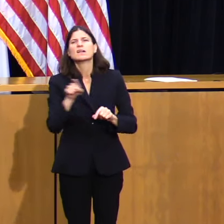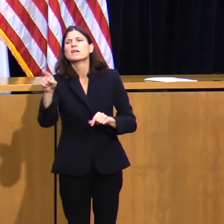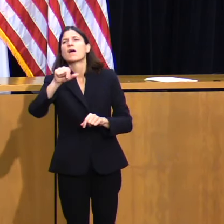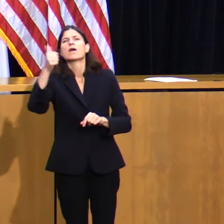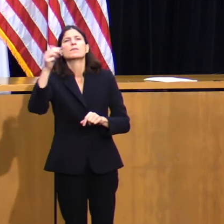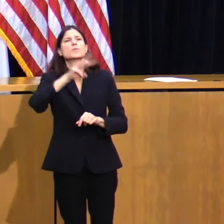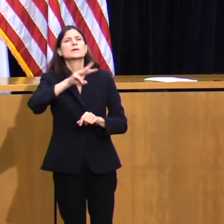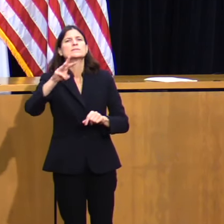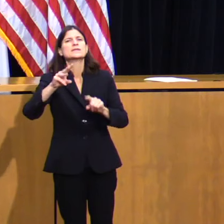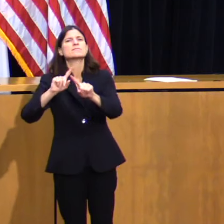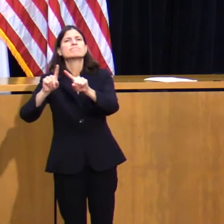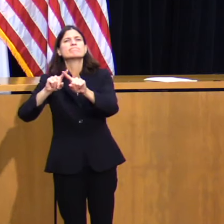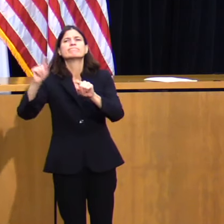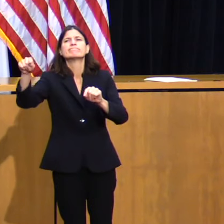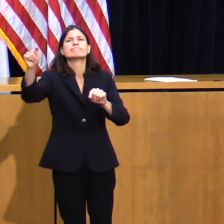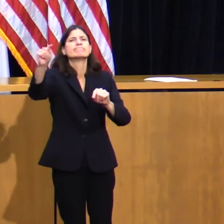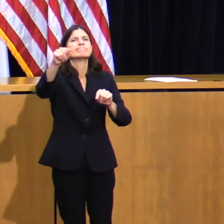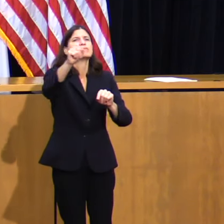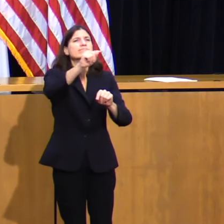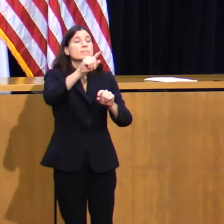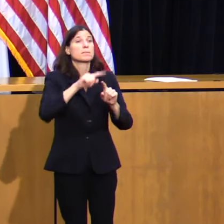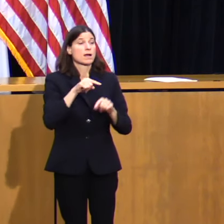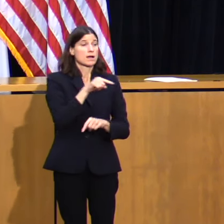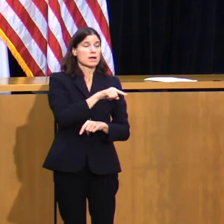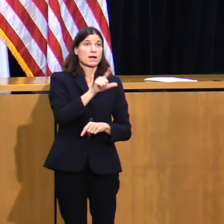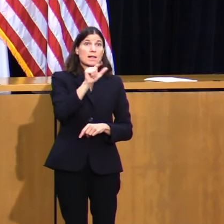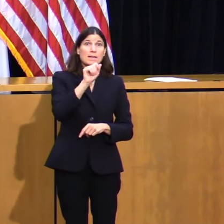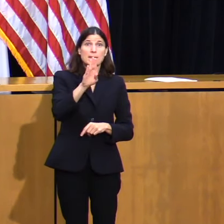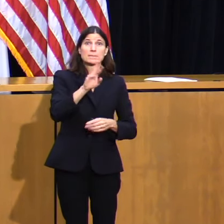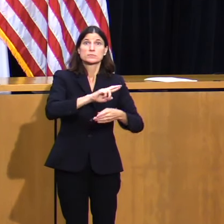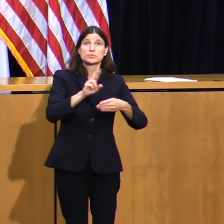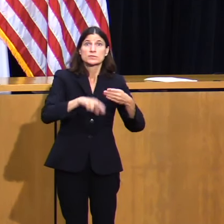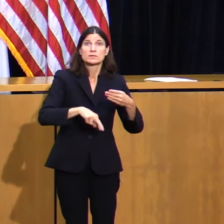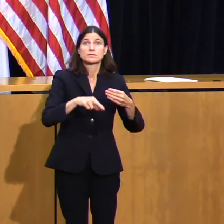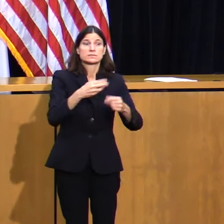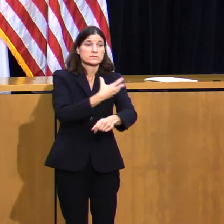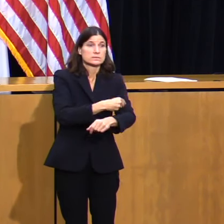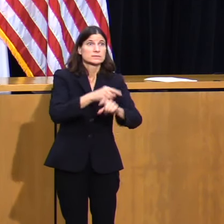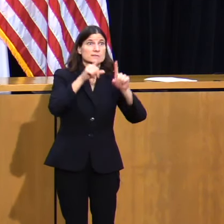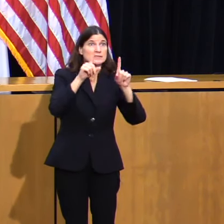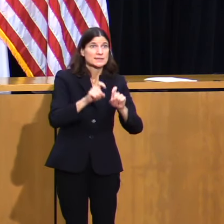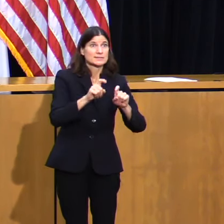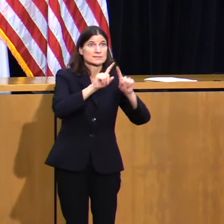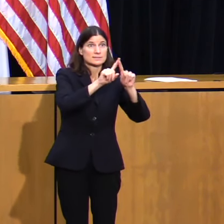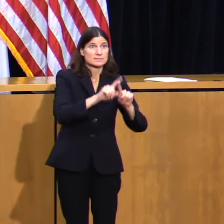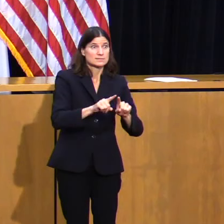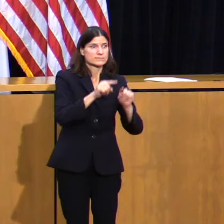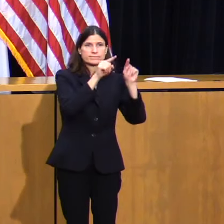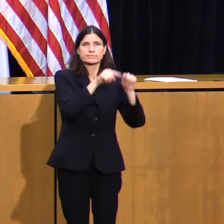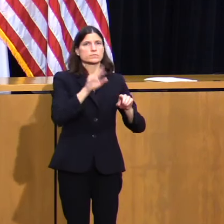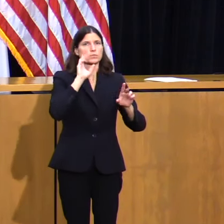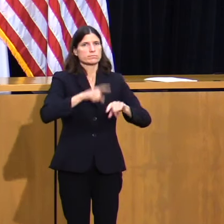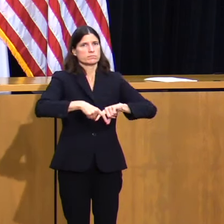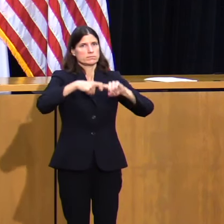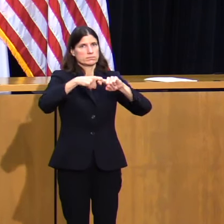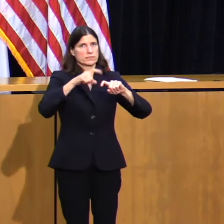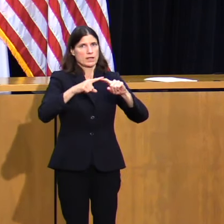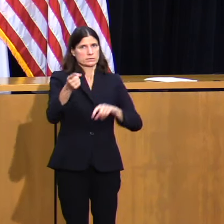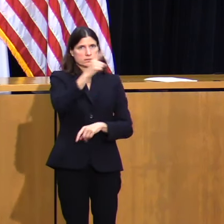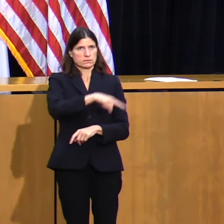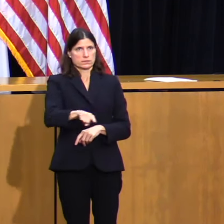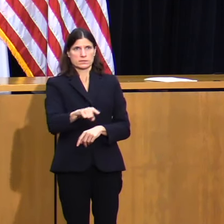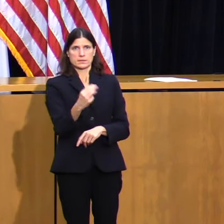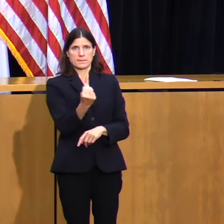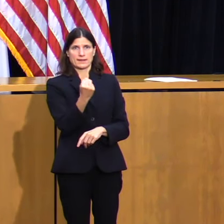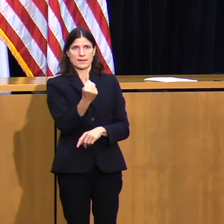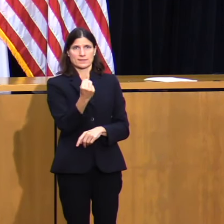will be added during the migration period. I have a team of epidemiology staff as well as technological